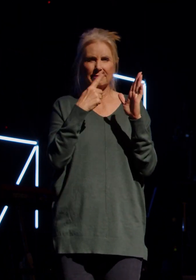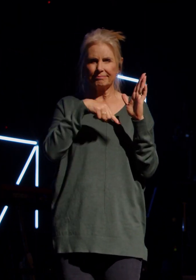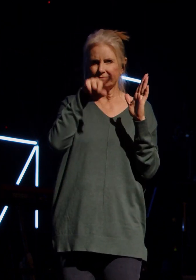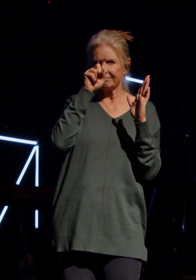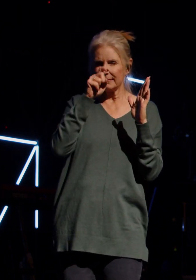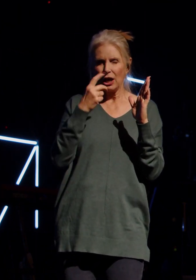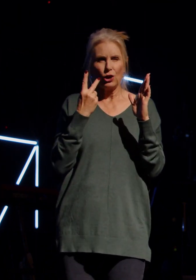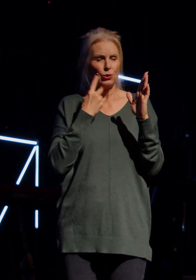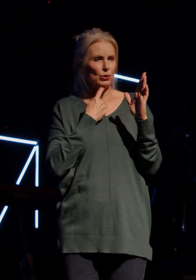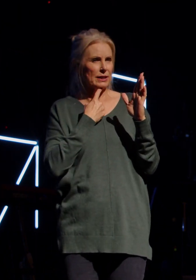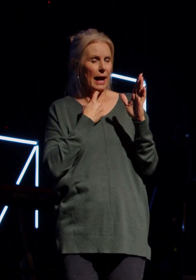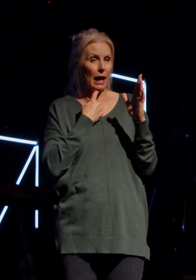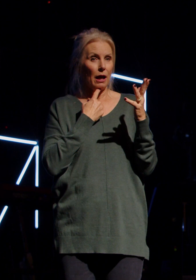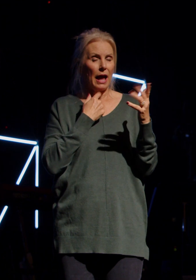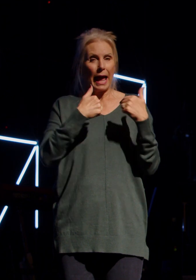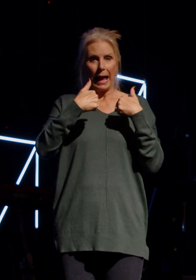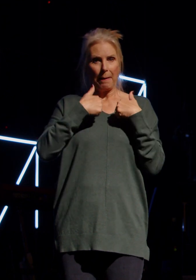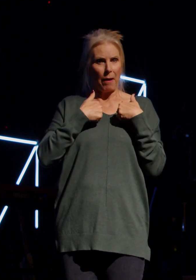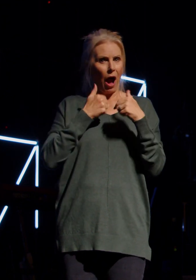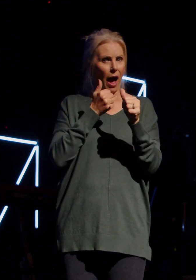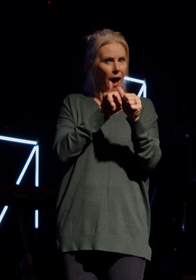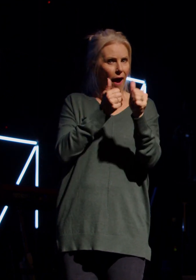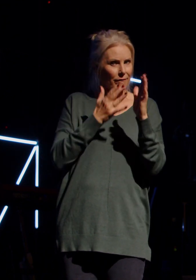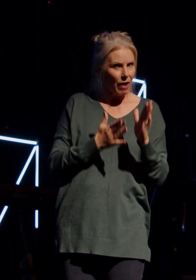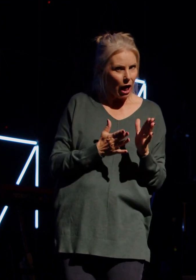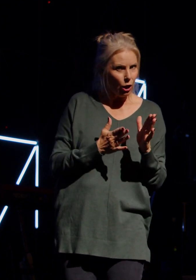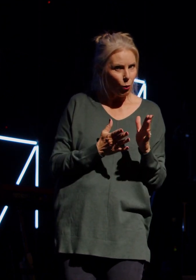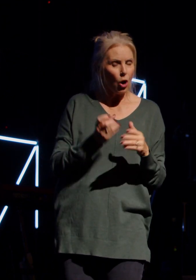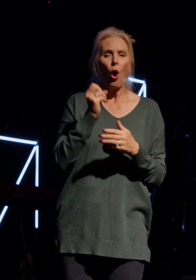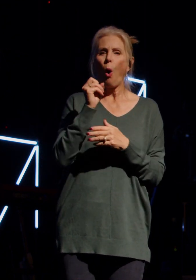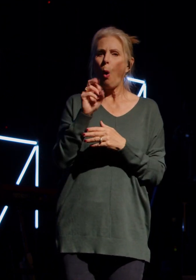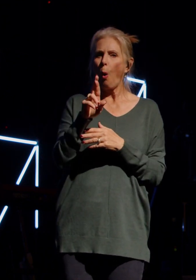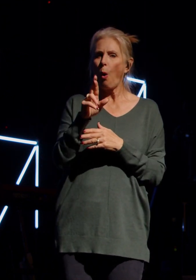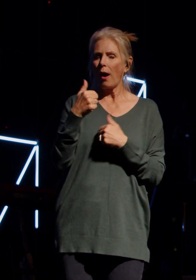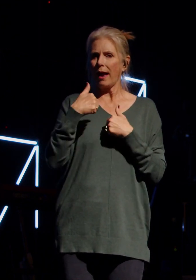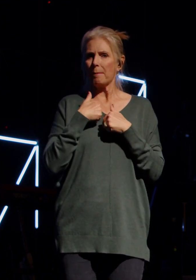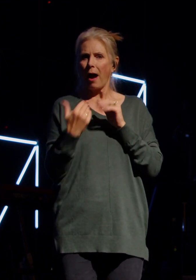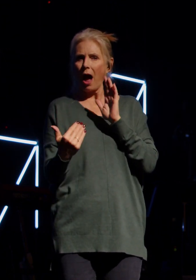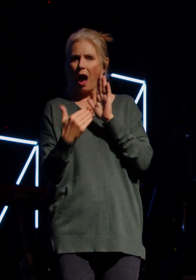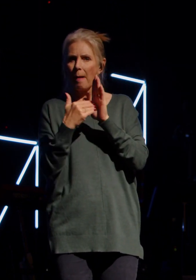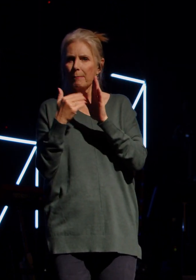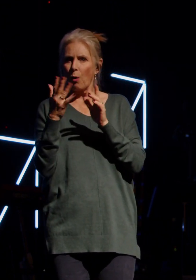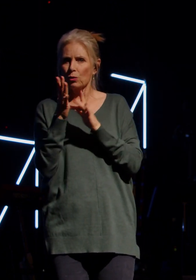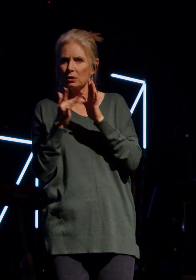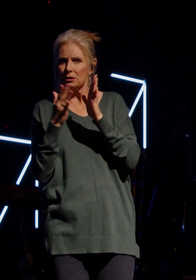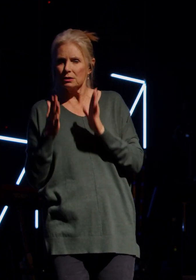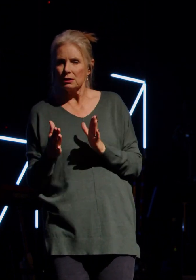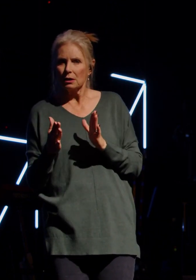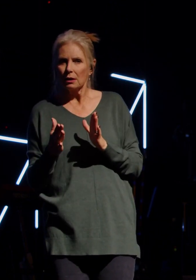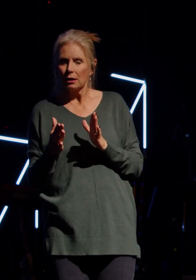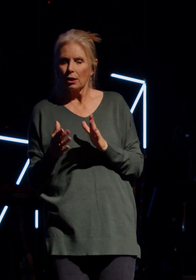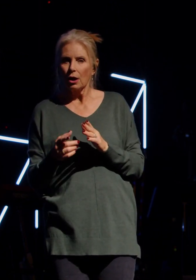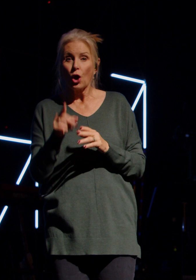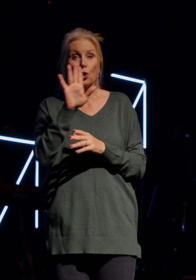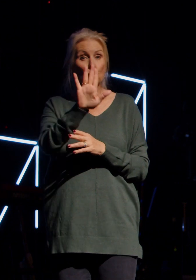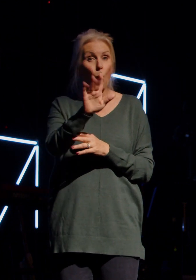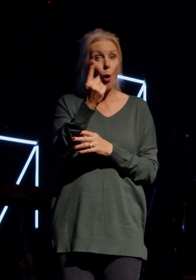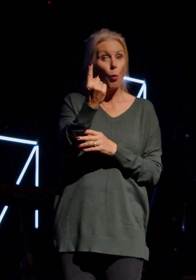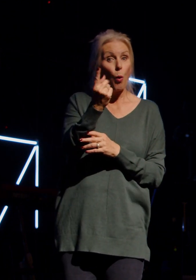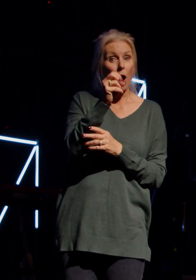this: am I a follower of Jesus or am I an opponent of Jesus? You're one or the